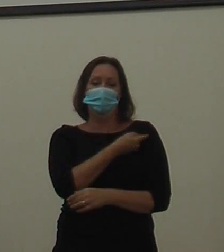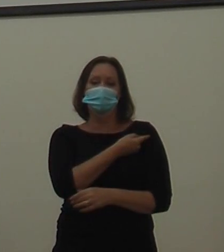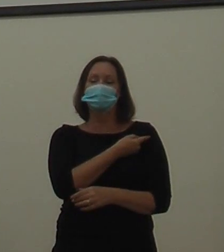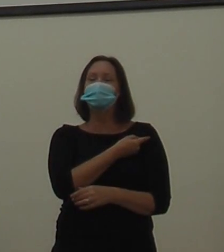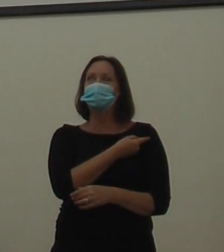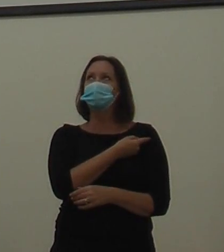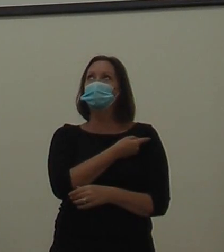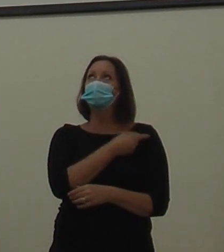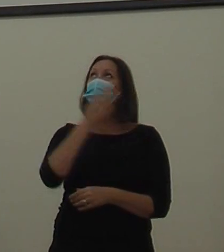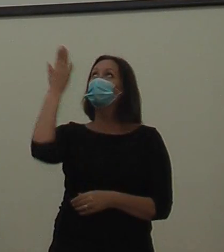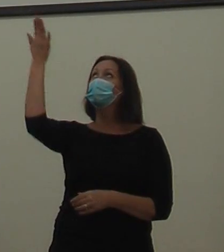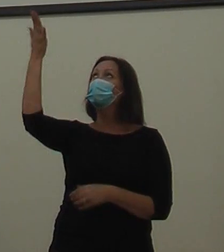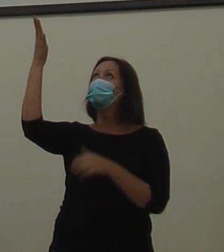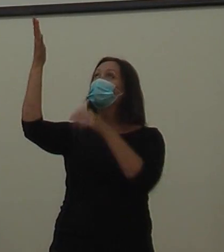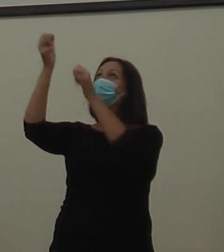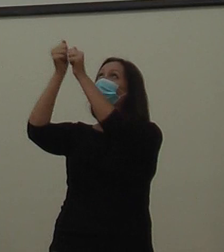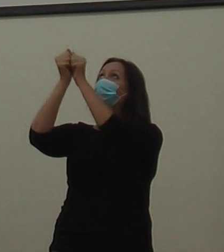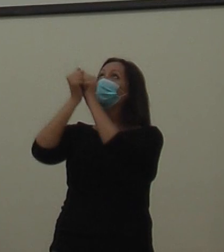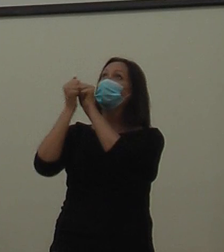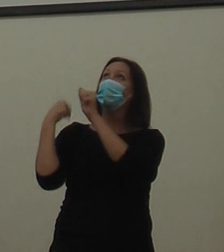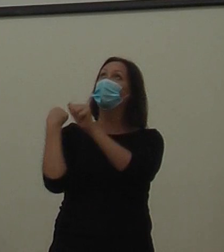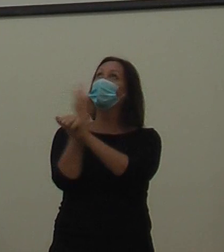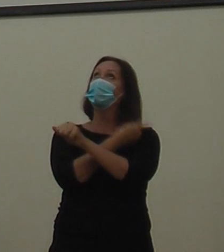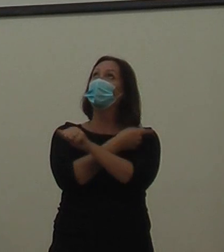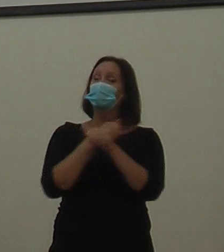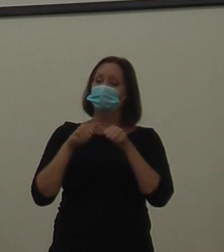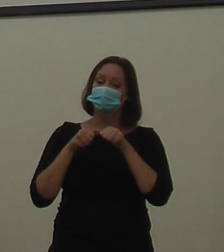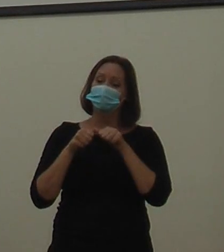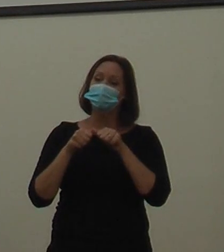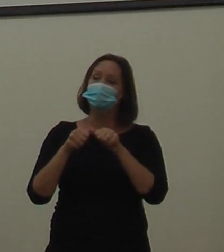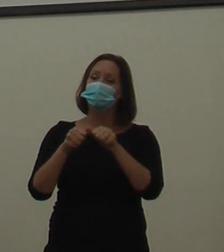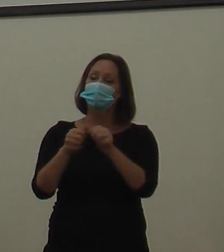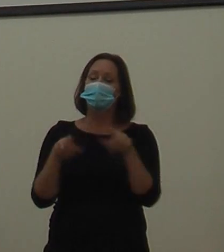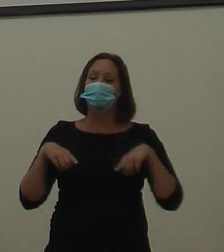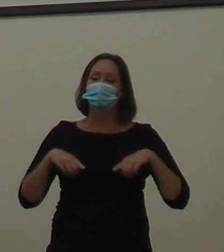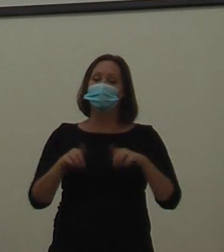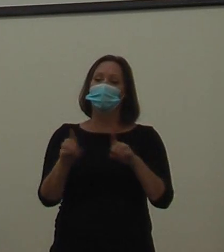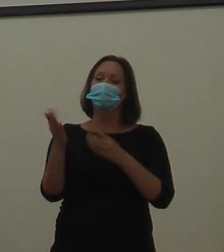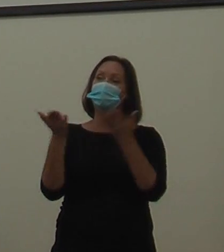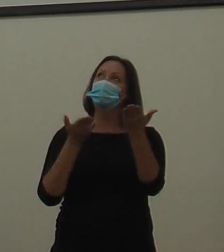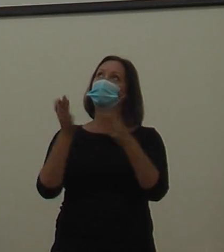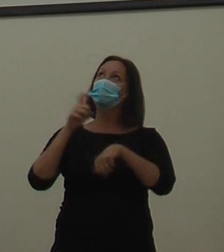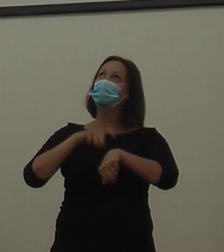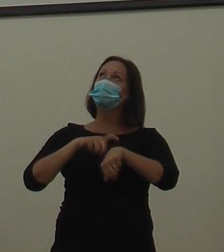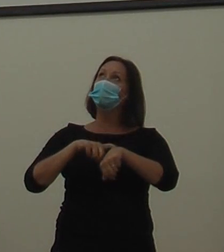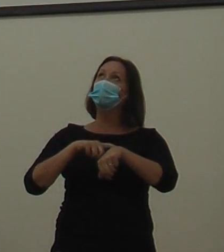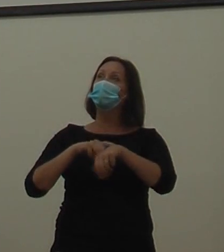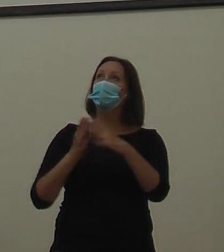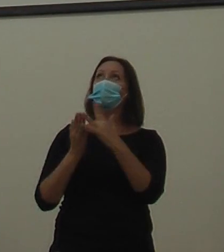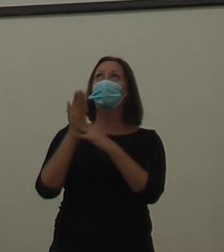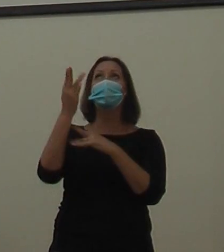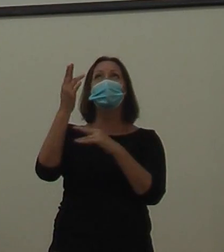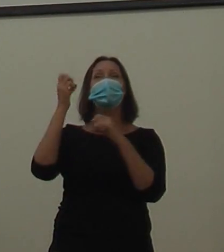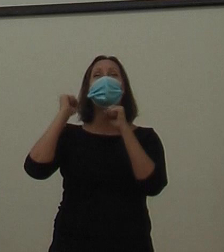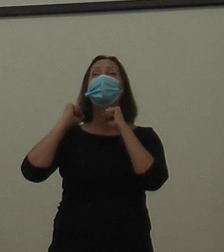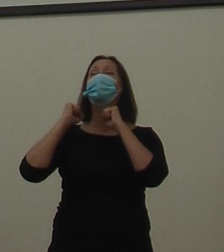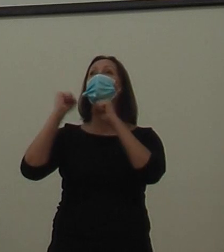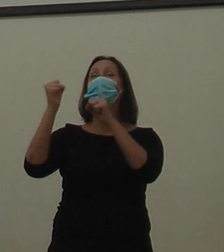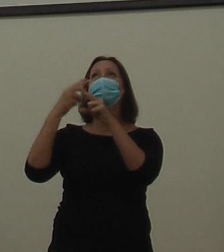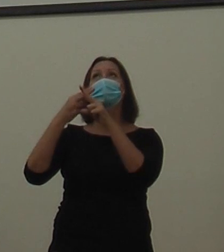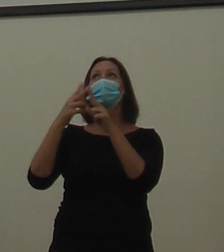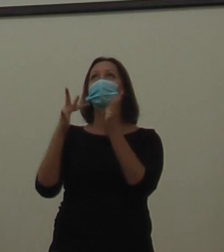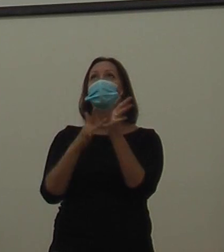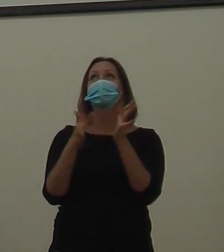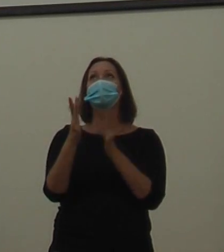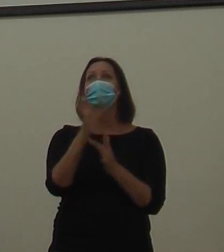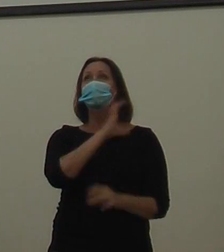continue to be with us throughout the remainder of this service. And it's in the name, the mighty name of Jesus